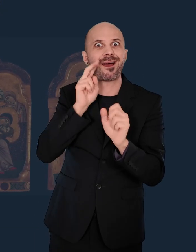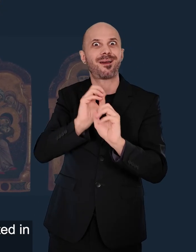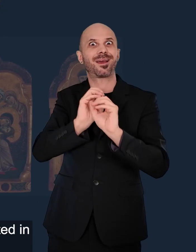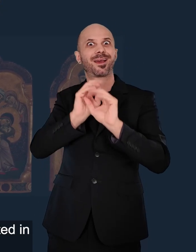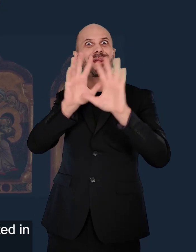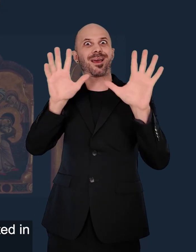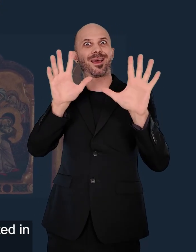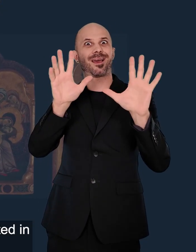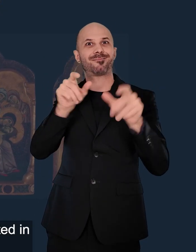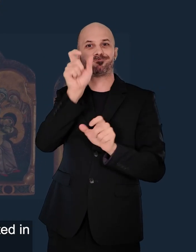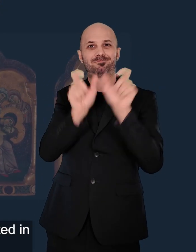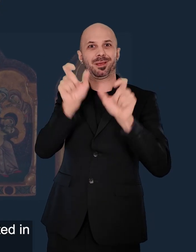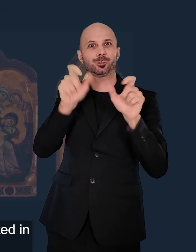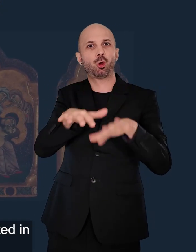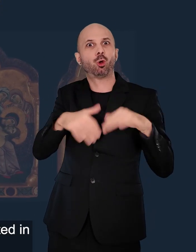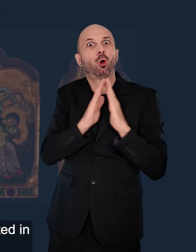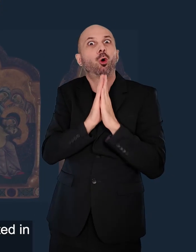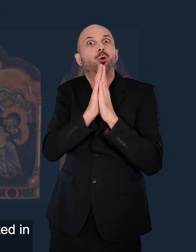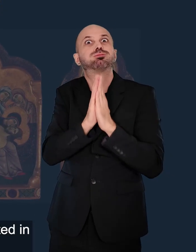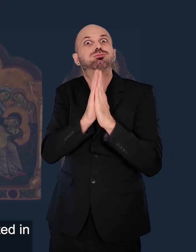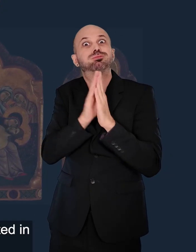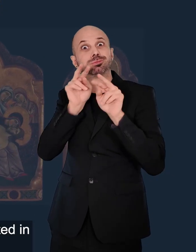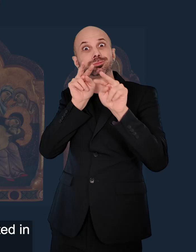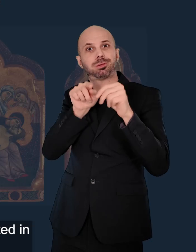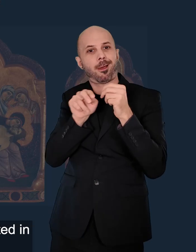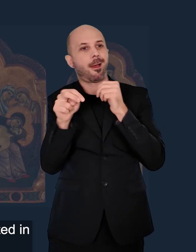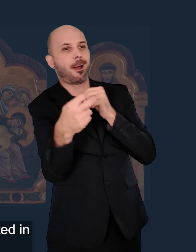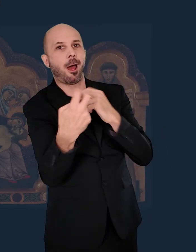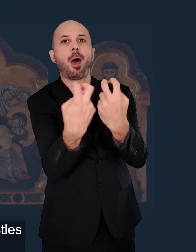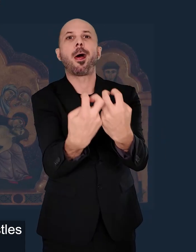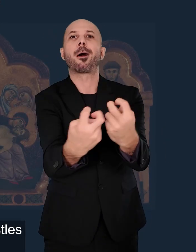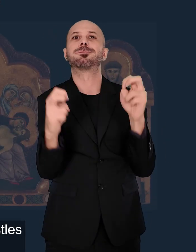The side facing the friars, sitting in the apse of the church, had